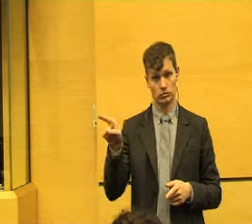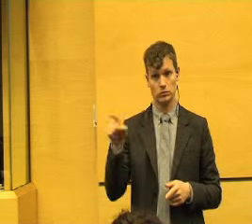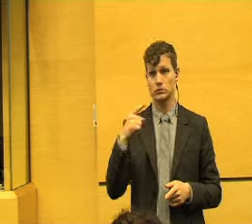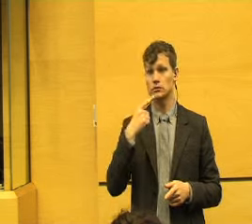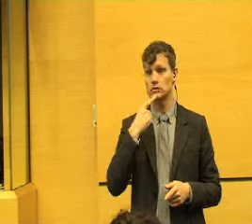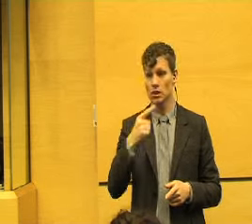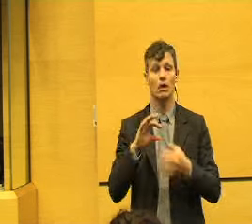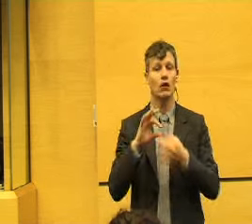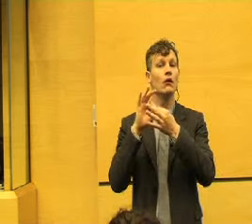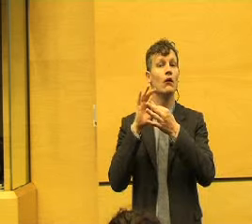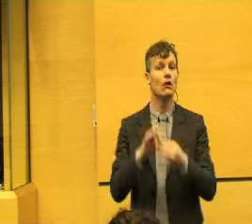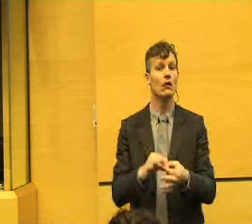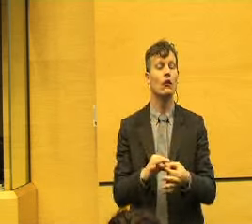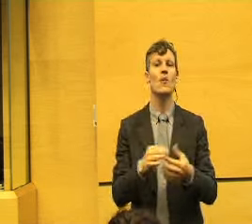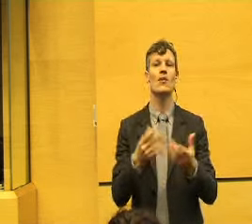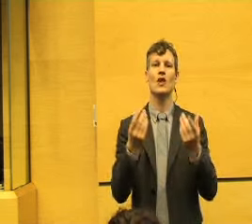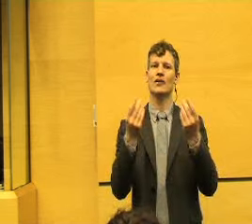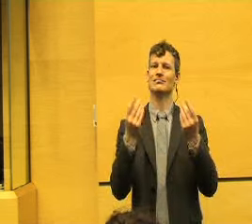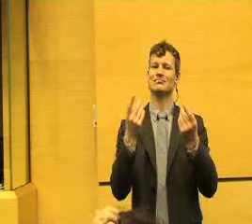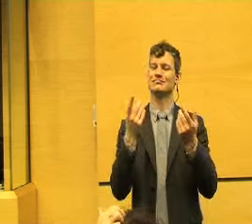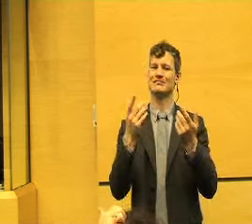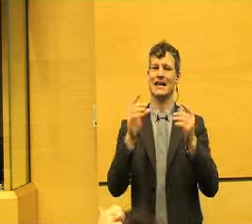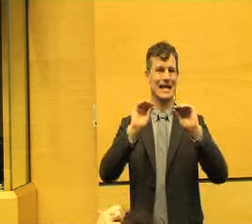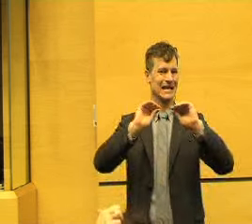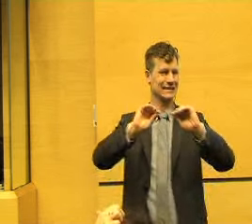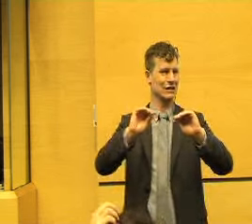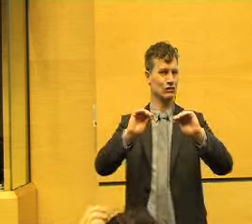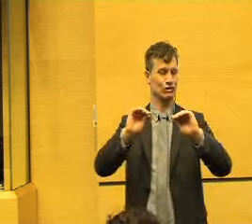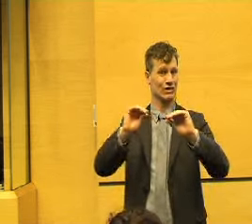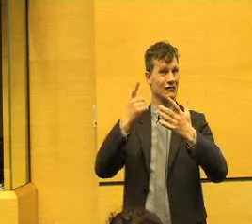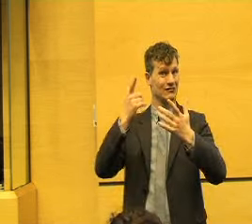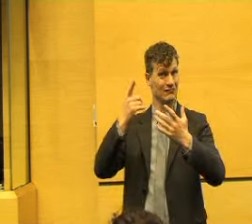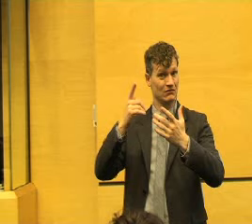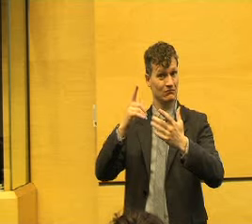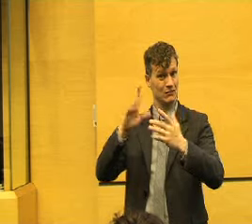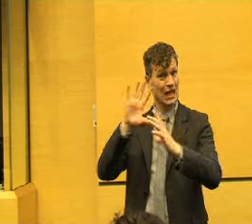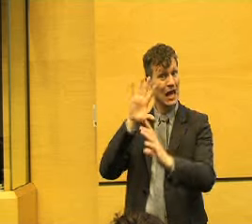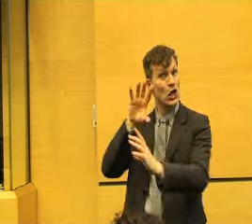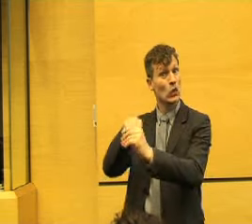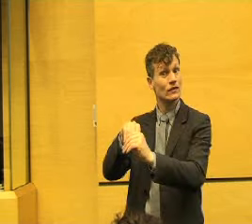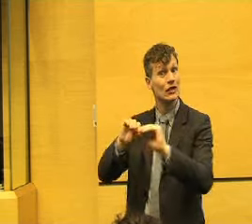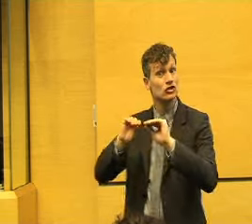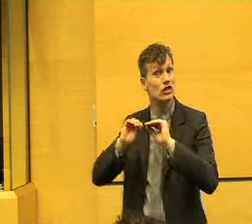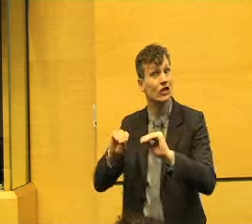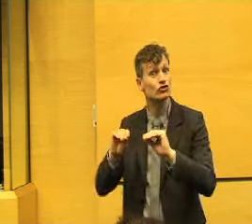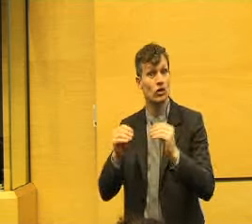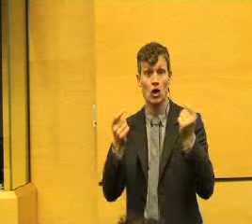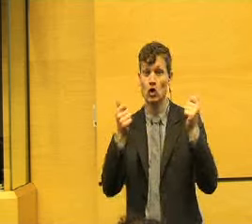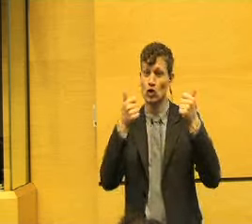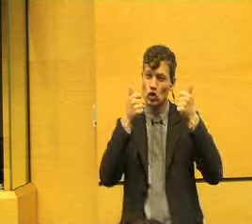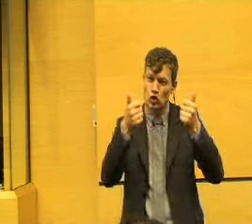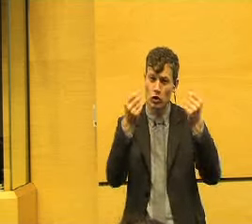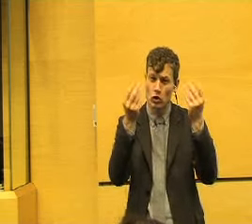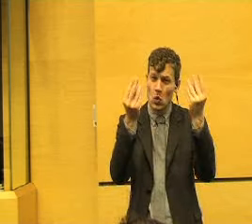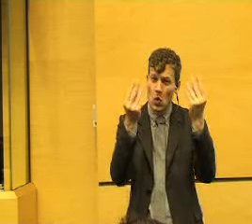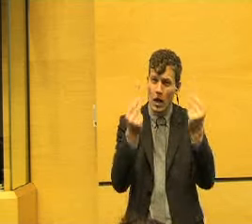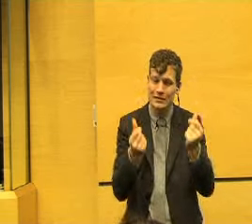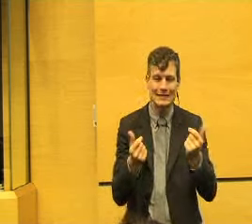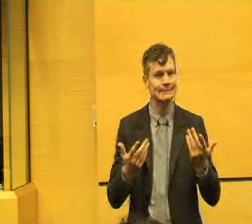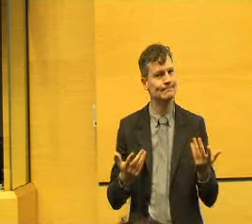regarding the lack of quality inclusive education in Thailand. And we have received